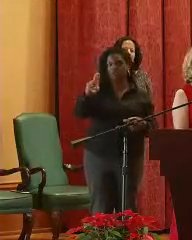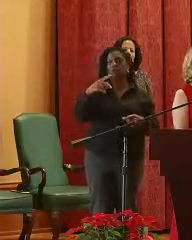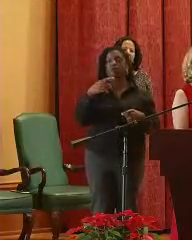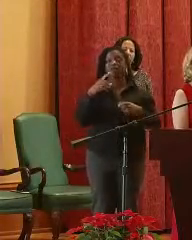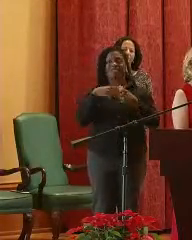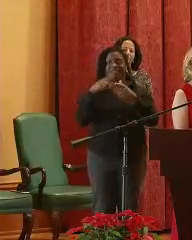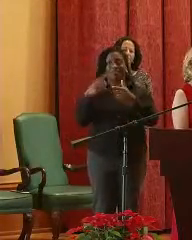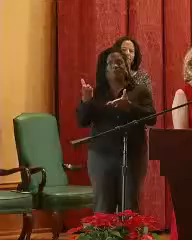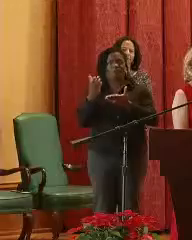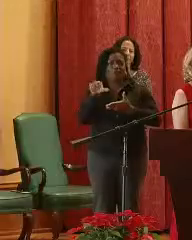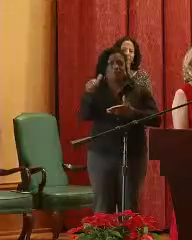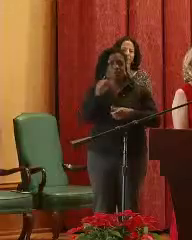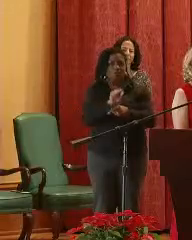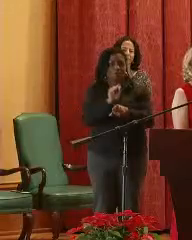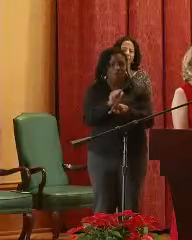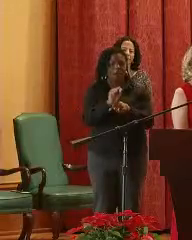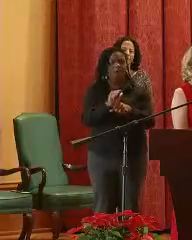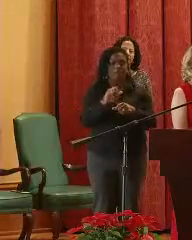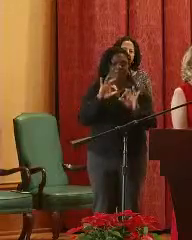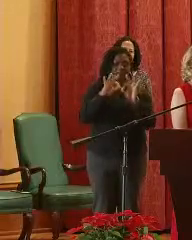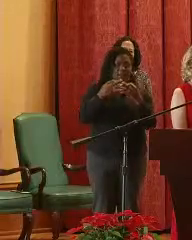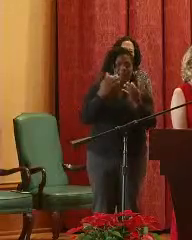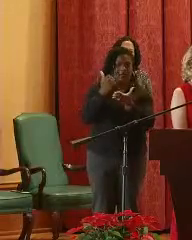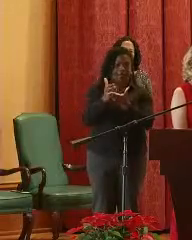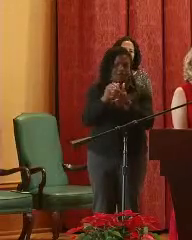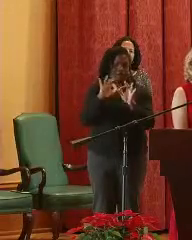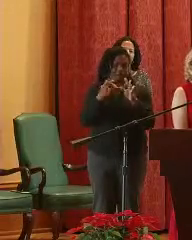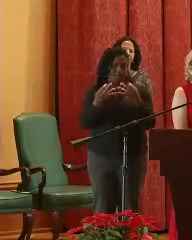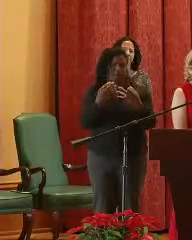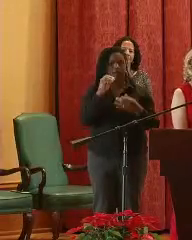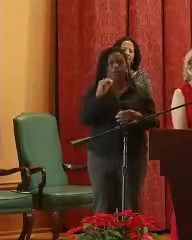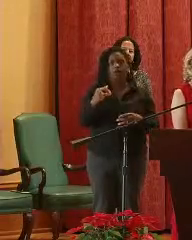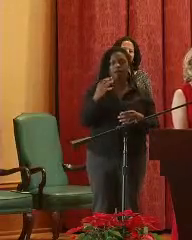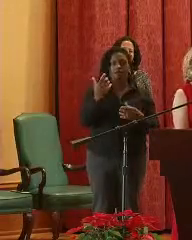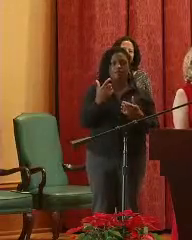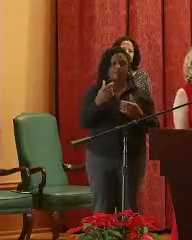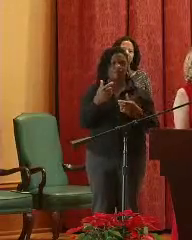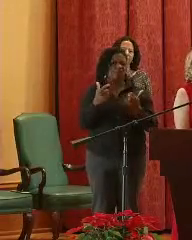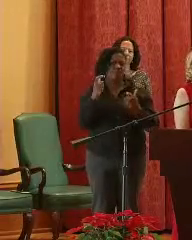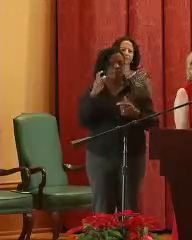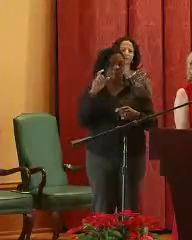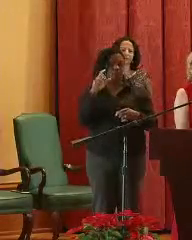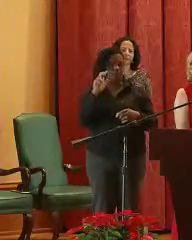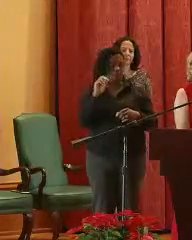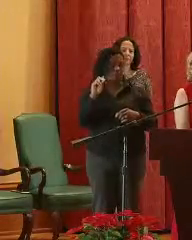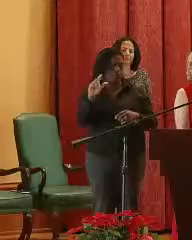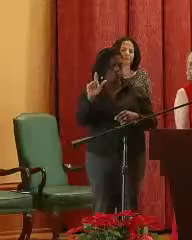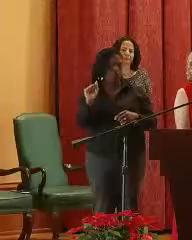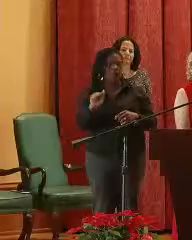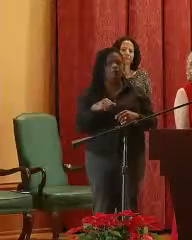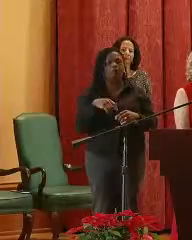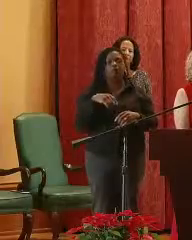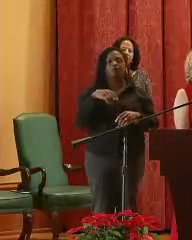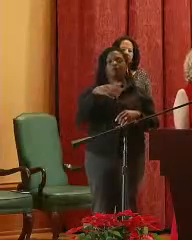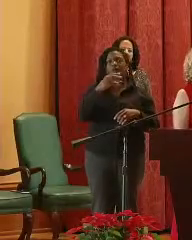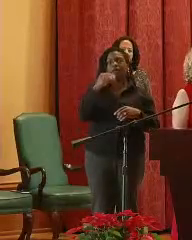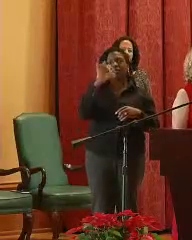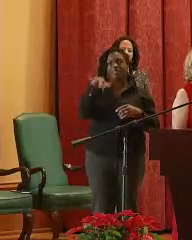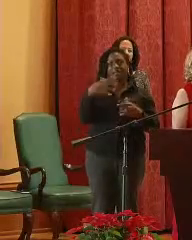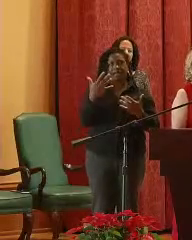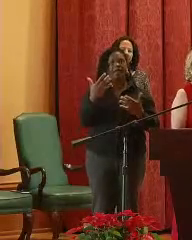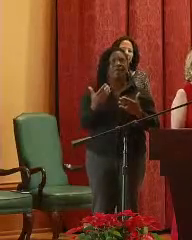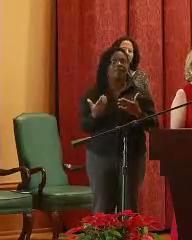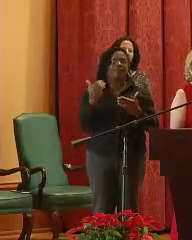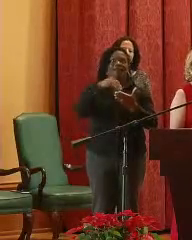of Greater New Orleans, and later at the Autism Society of Greater New Orleans. Once